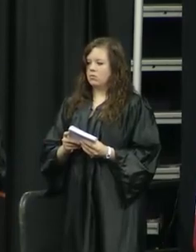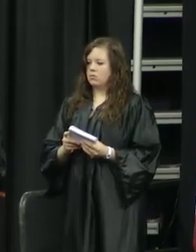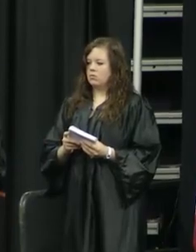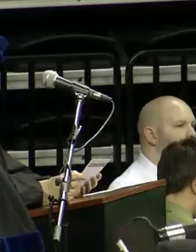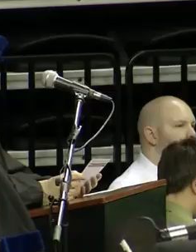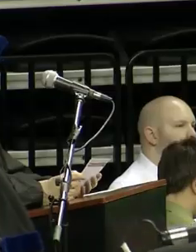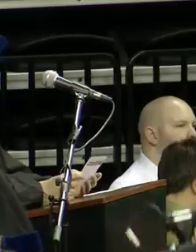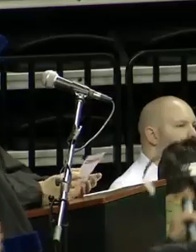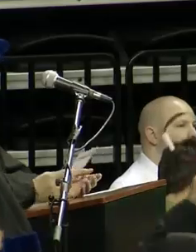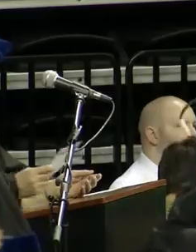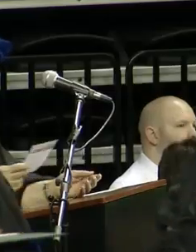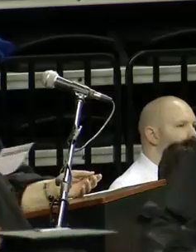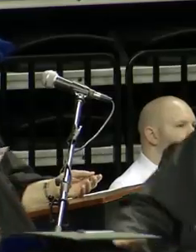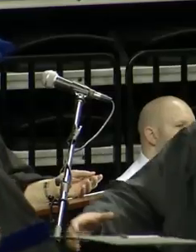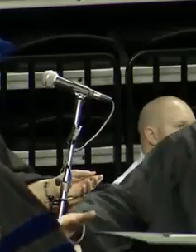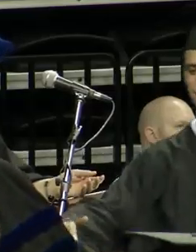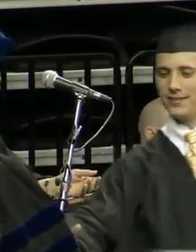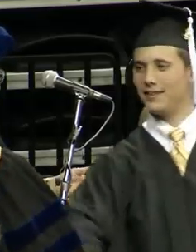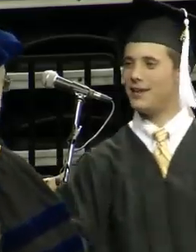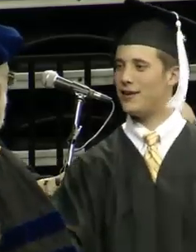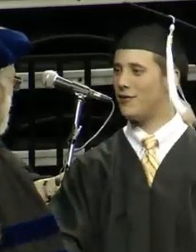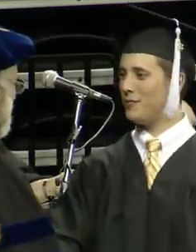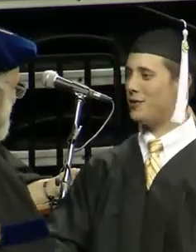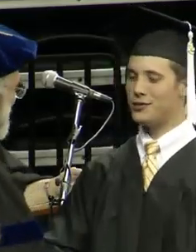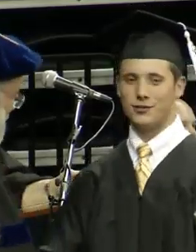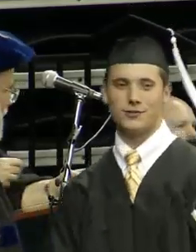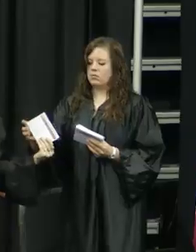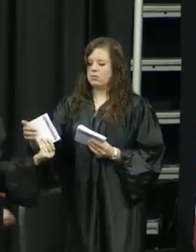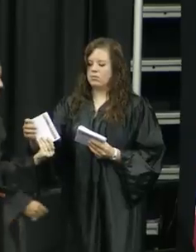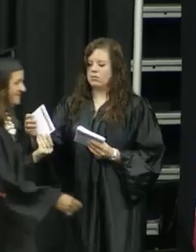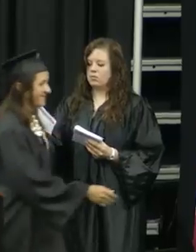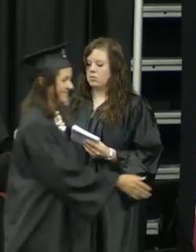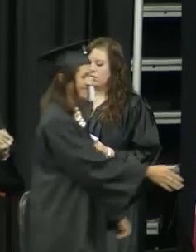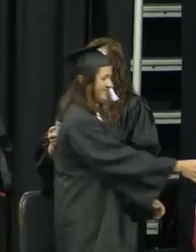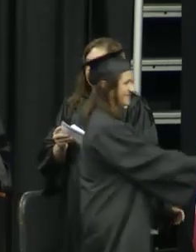Connor McMahon. Gianna DeGracia.